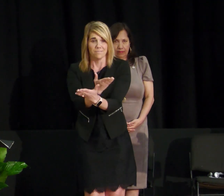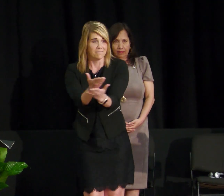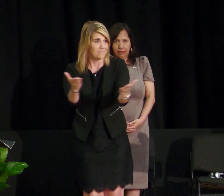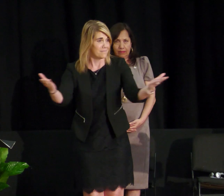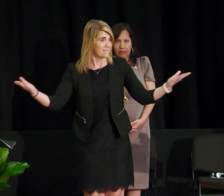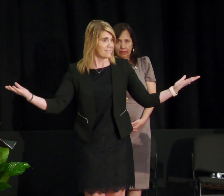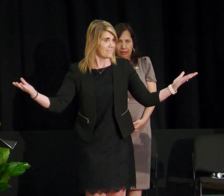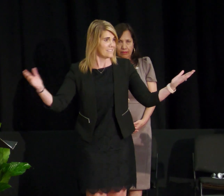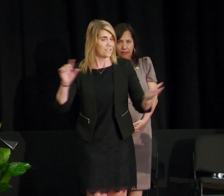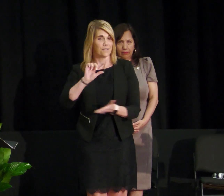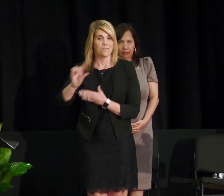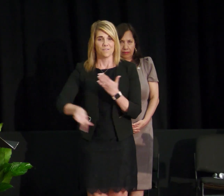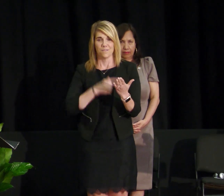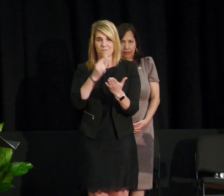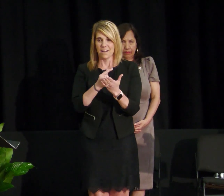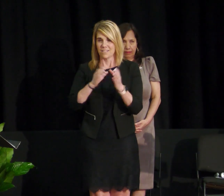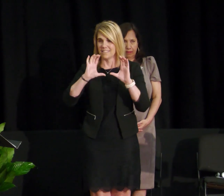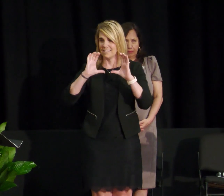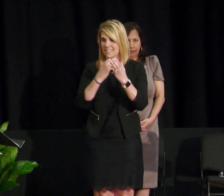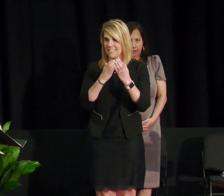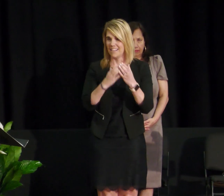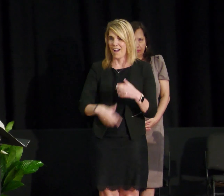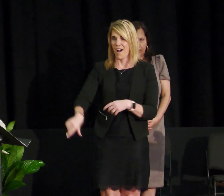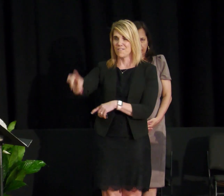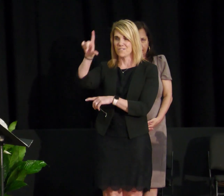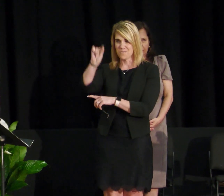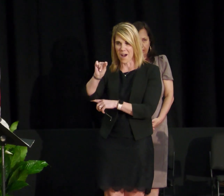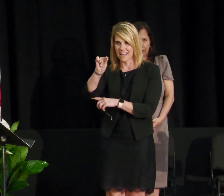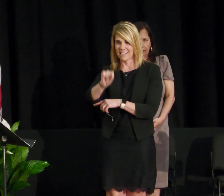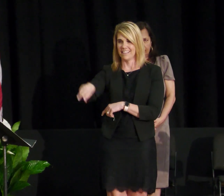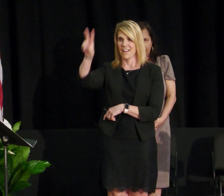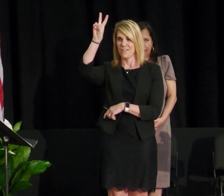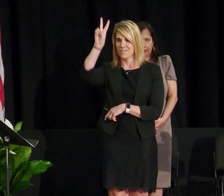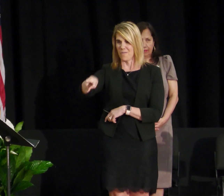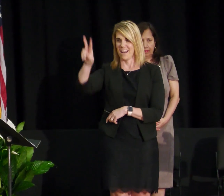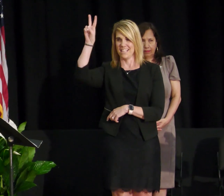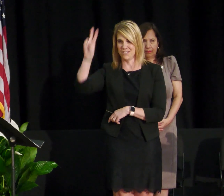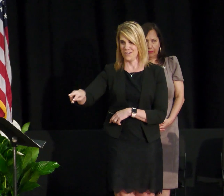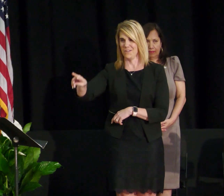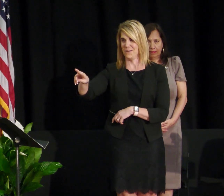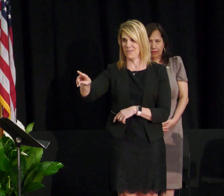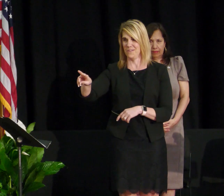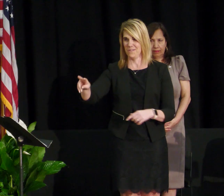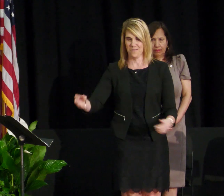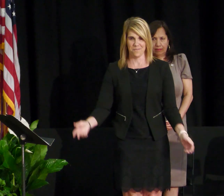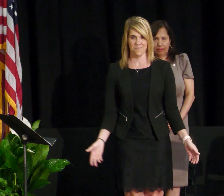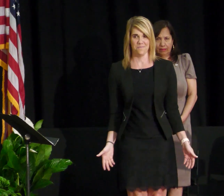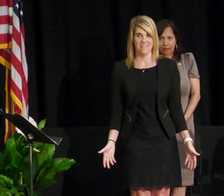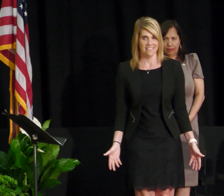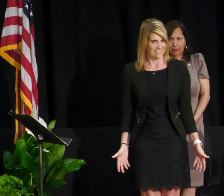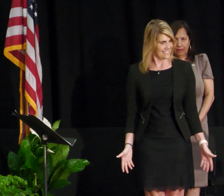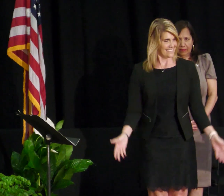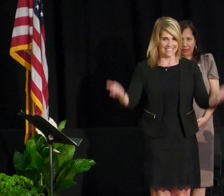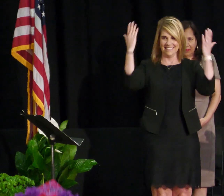It's my great honor to present to you The graduates of the class of 2022